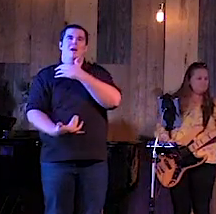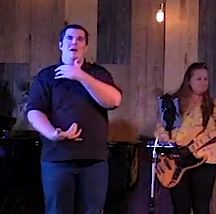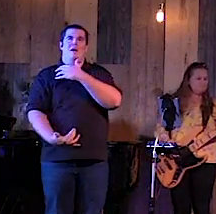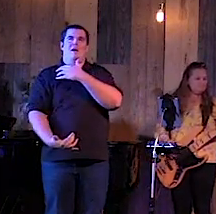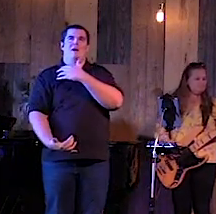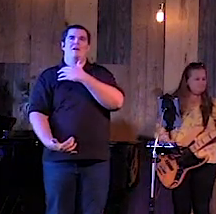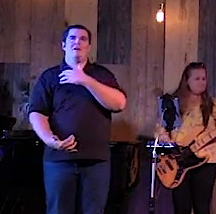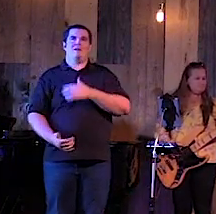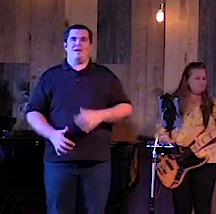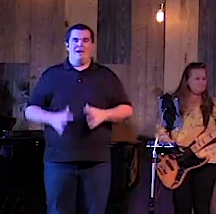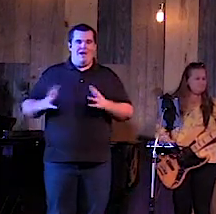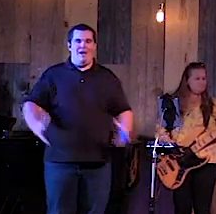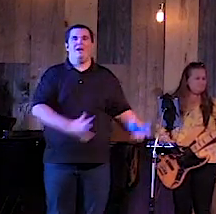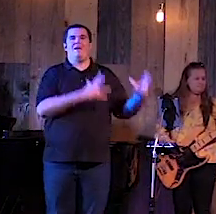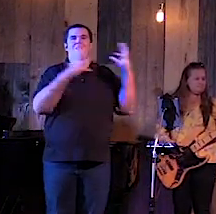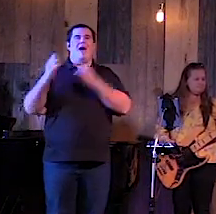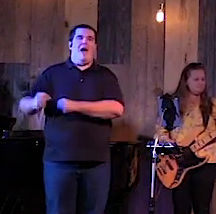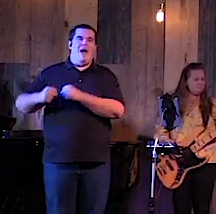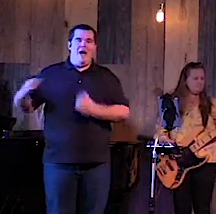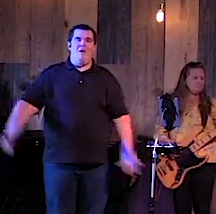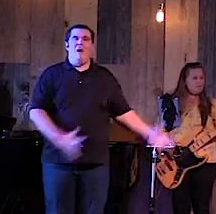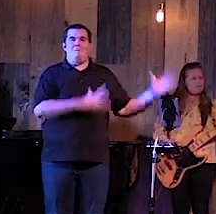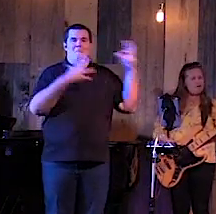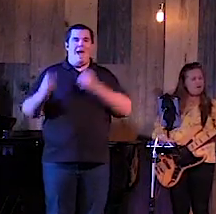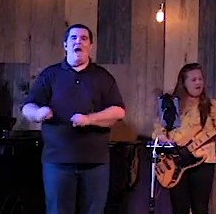the blood. There is